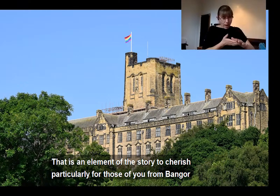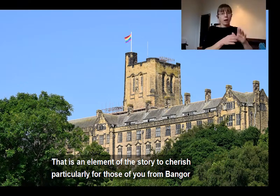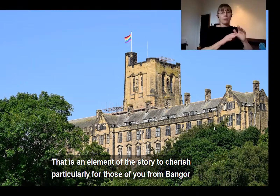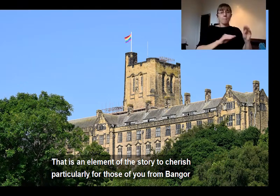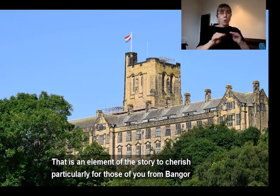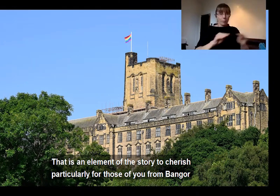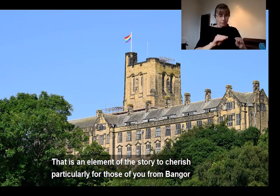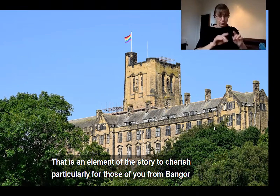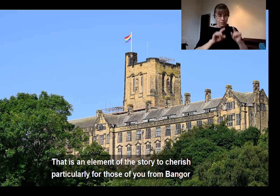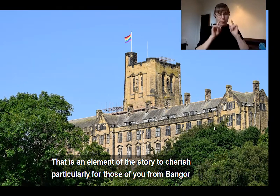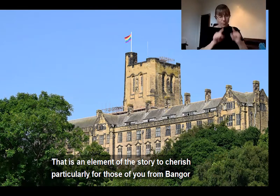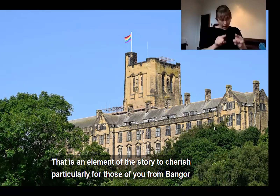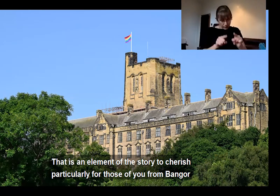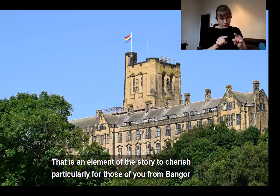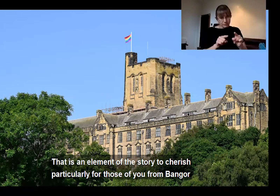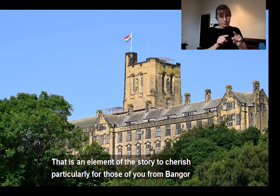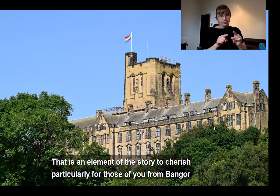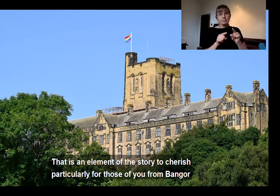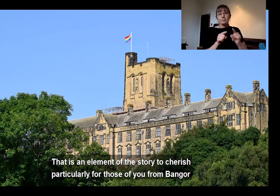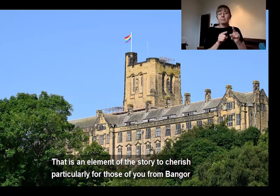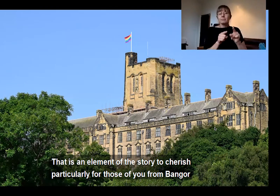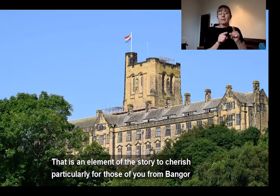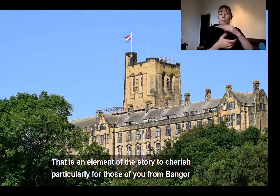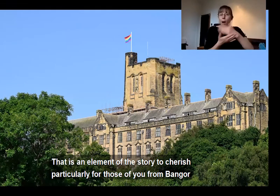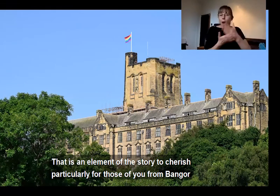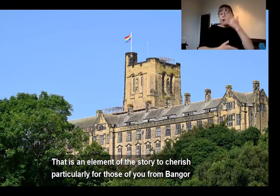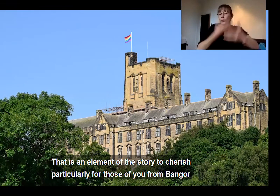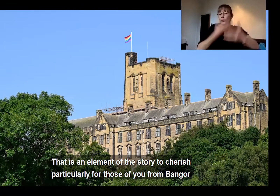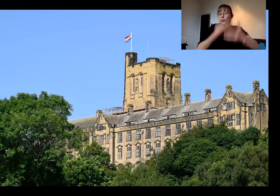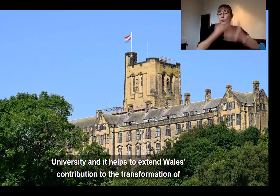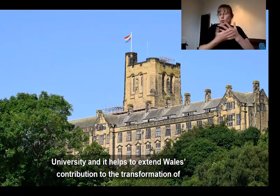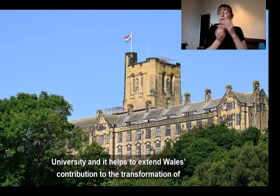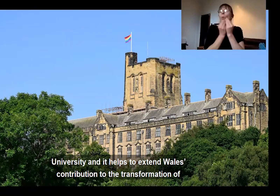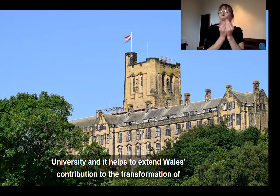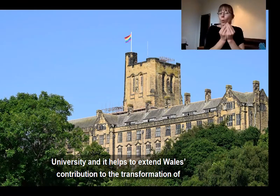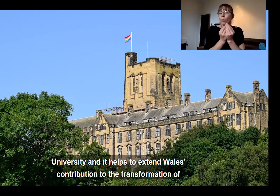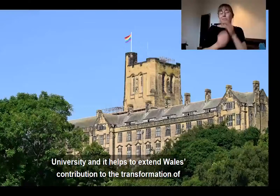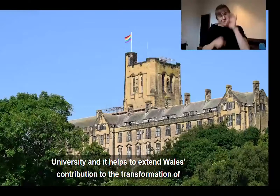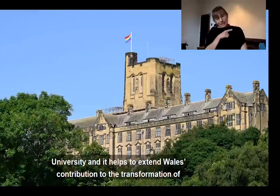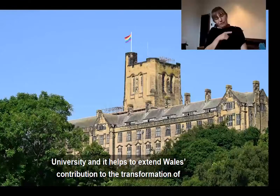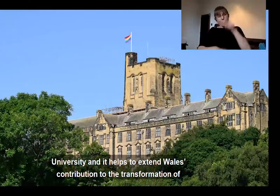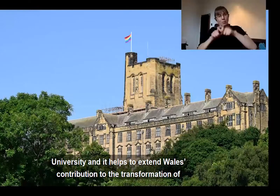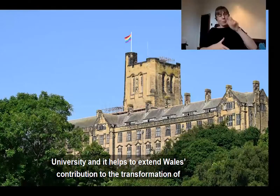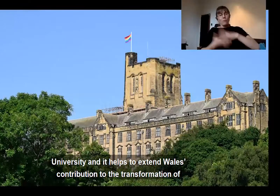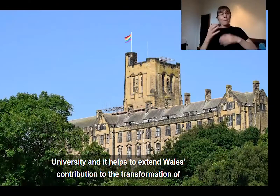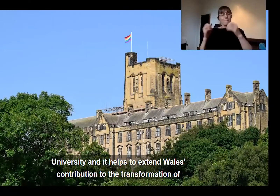element of the story to cherish, particularly for those of you from Bangor University.